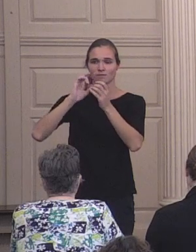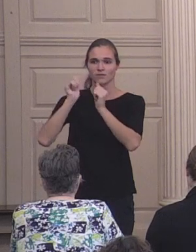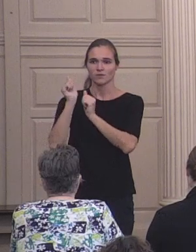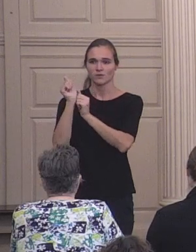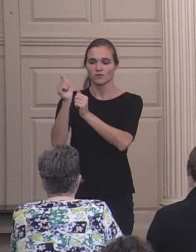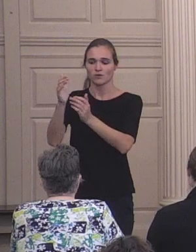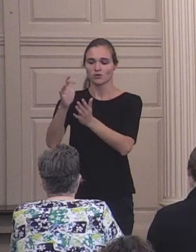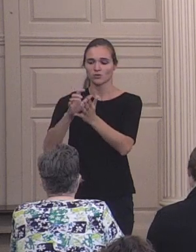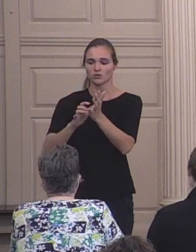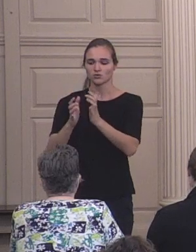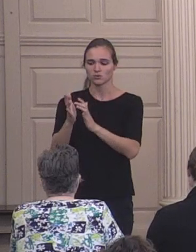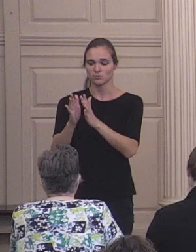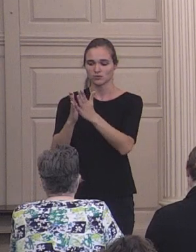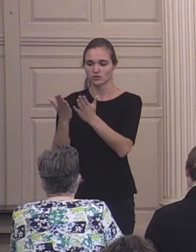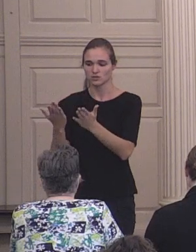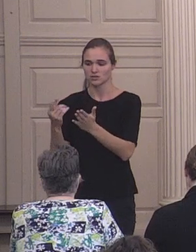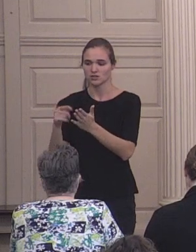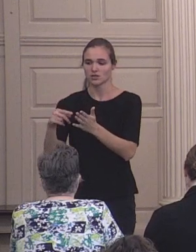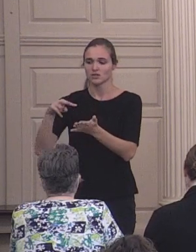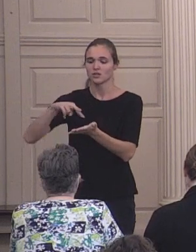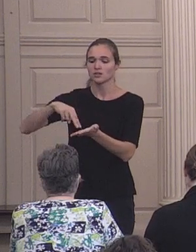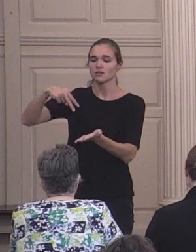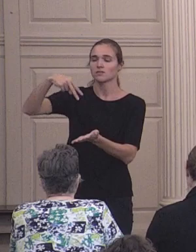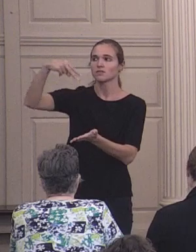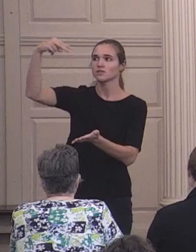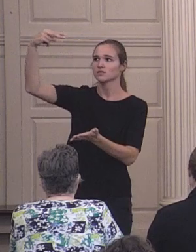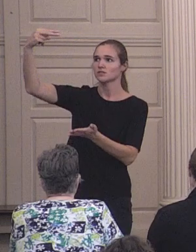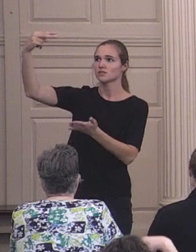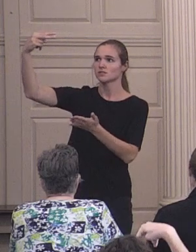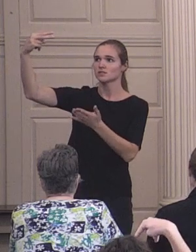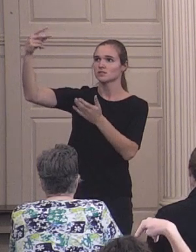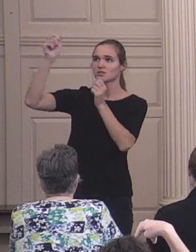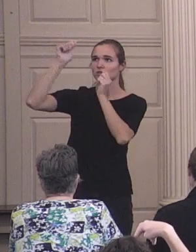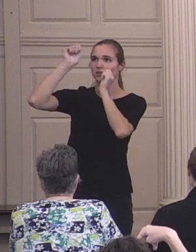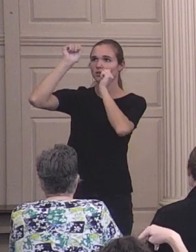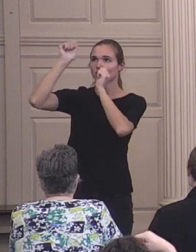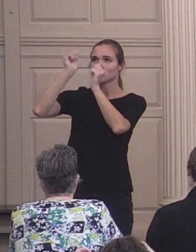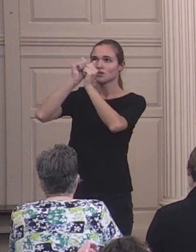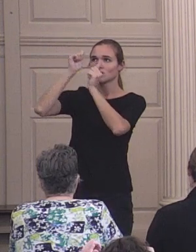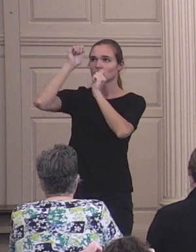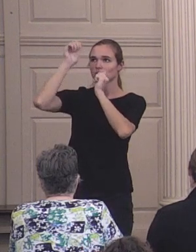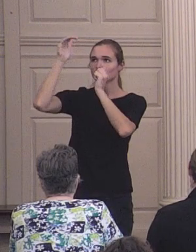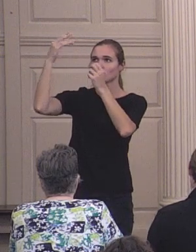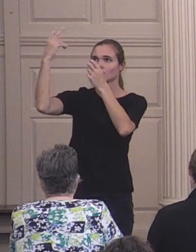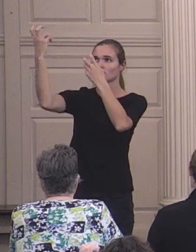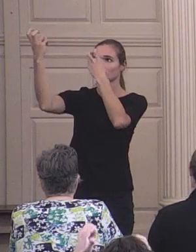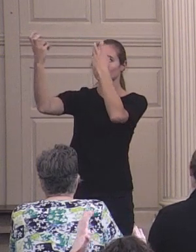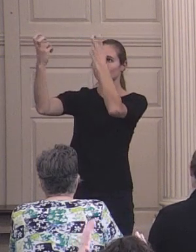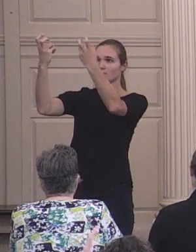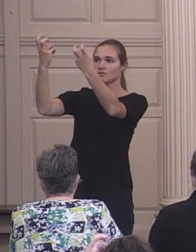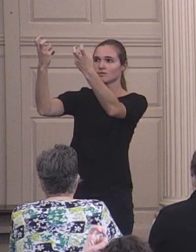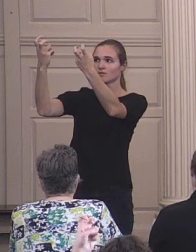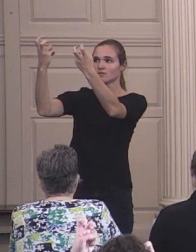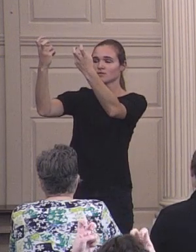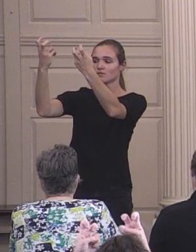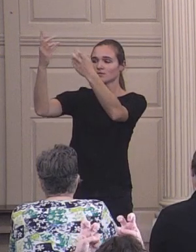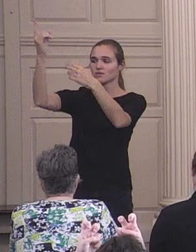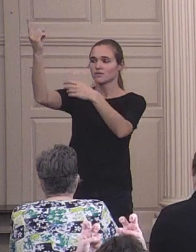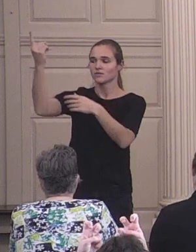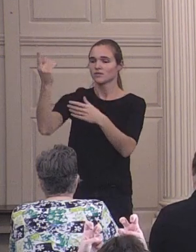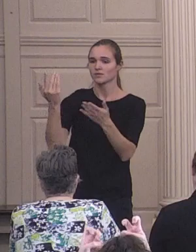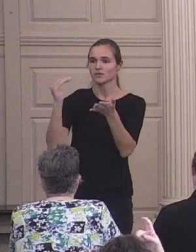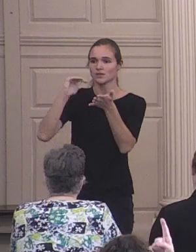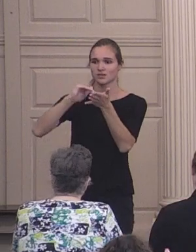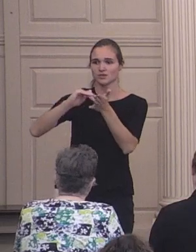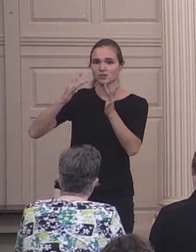accordance with the scriptures. He ascended into heaven and is seated at the right hand of the Father. He will come again